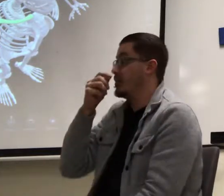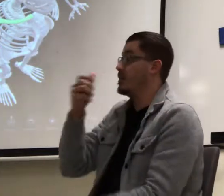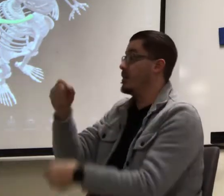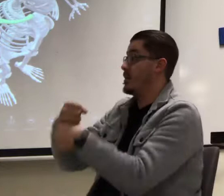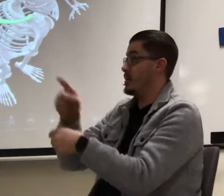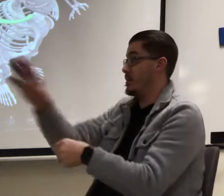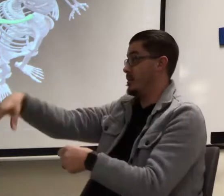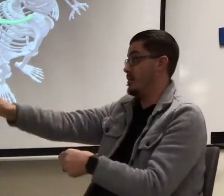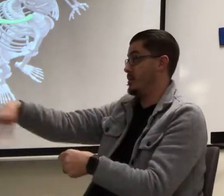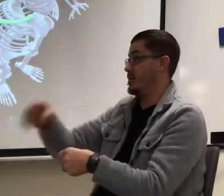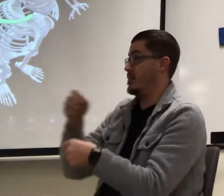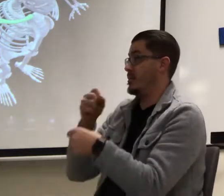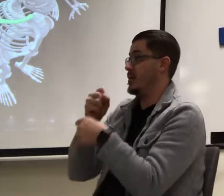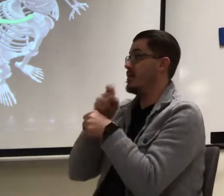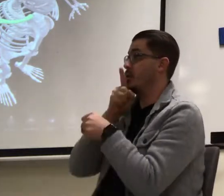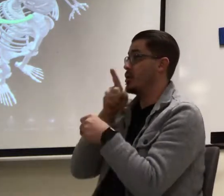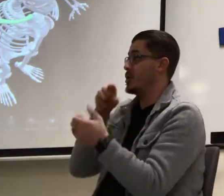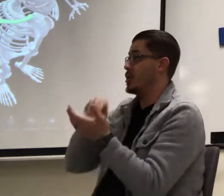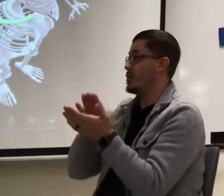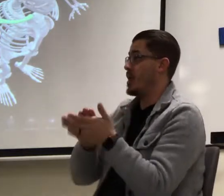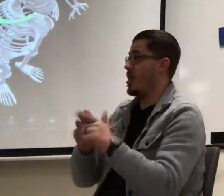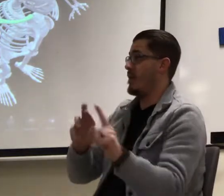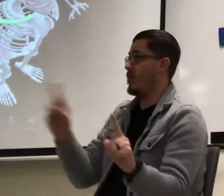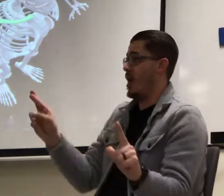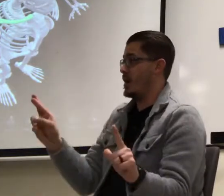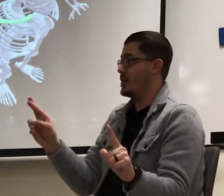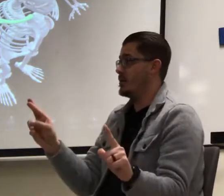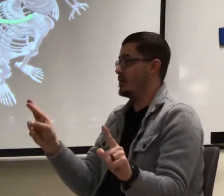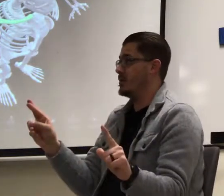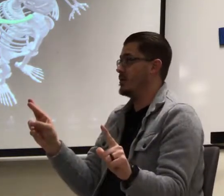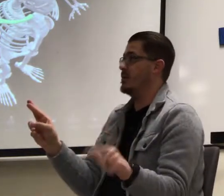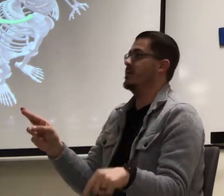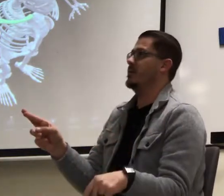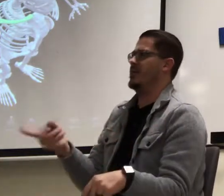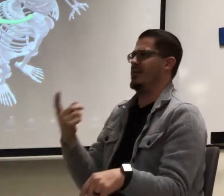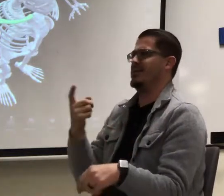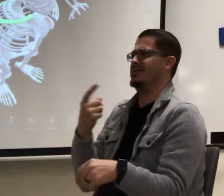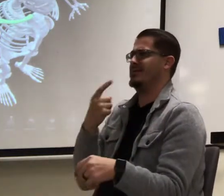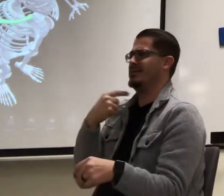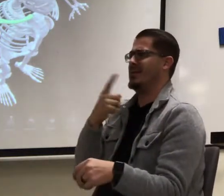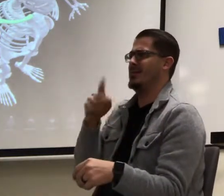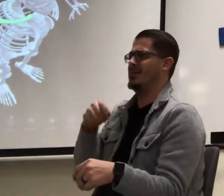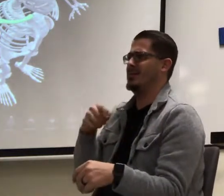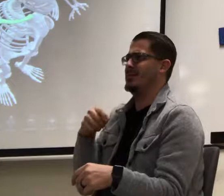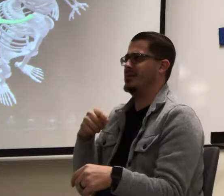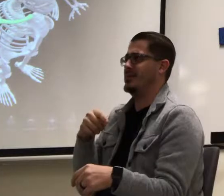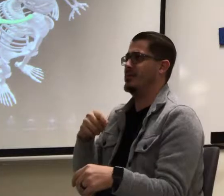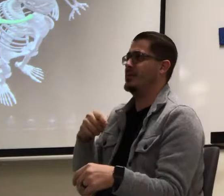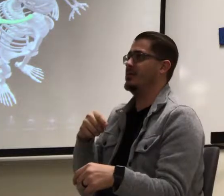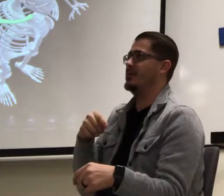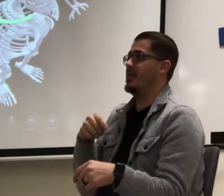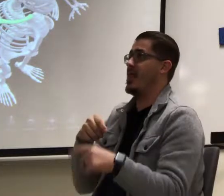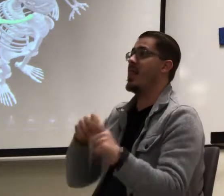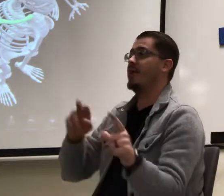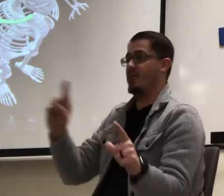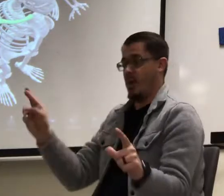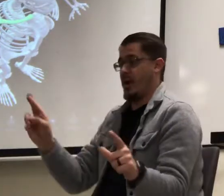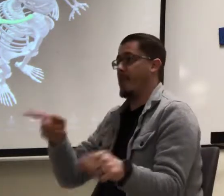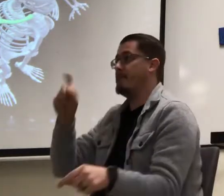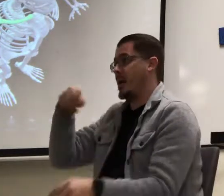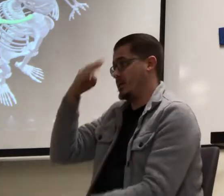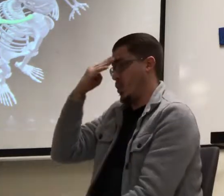did that, and the student just put left for the answer. They didn't name it. So, oh, that's pretty important too. Gotta do both,